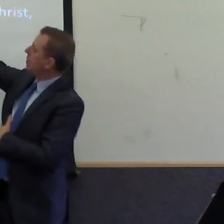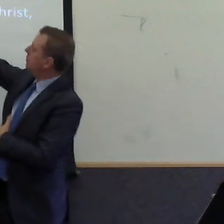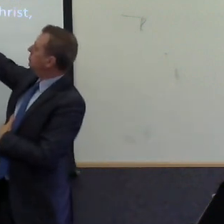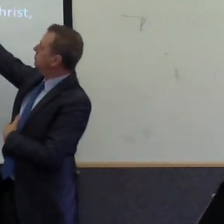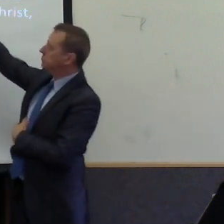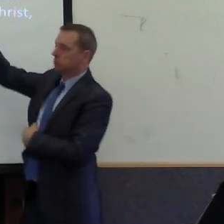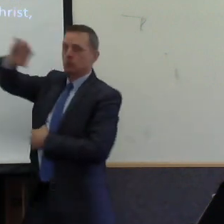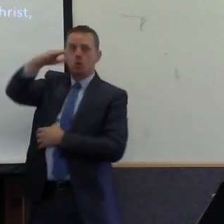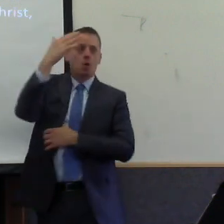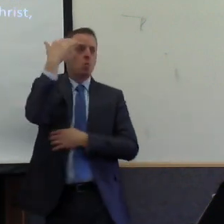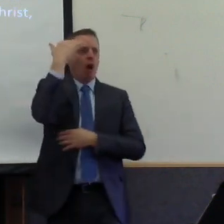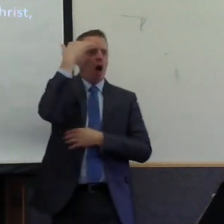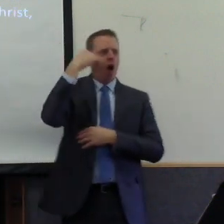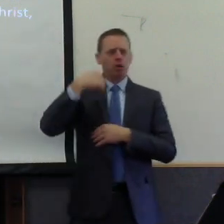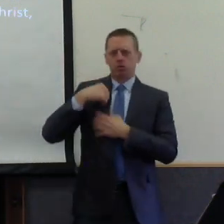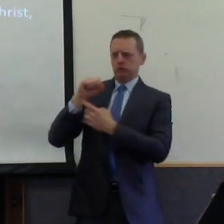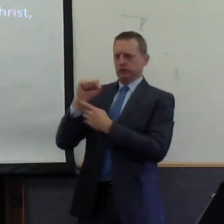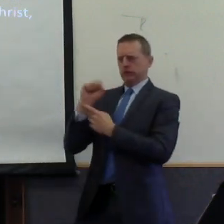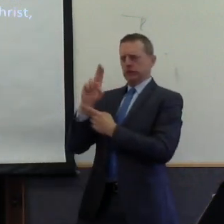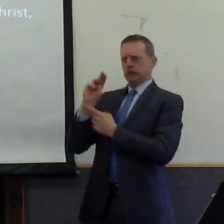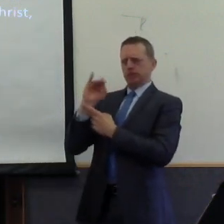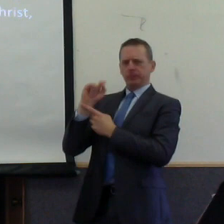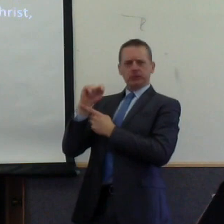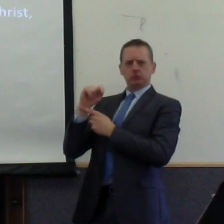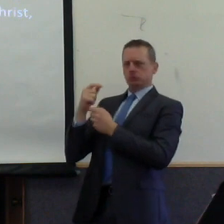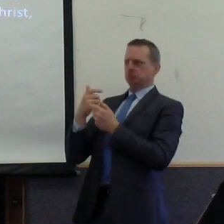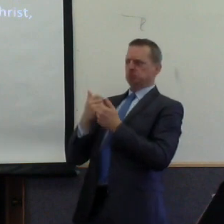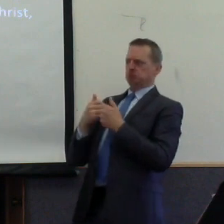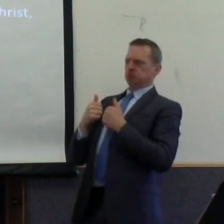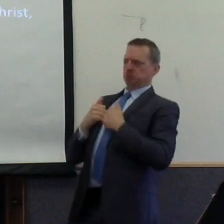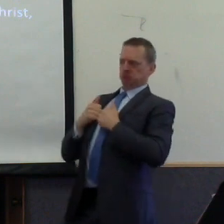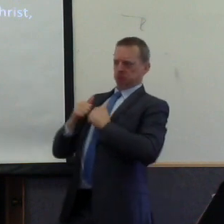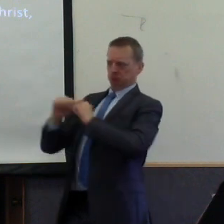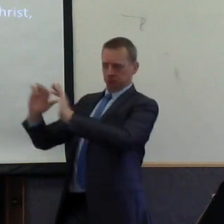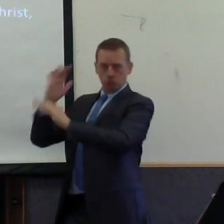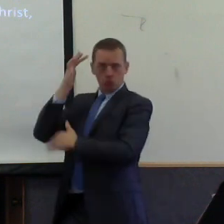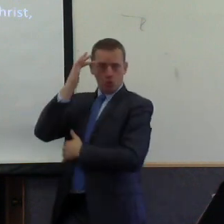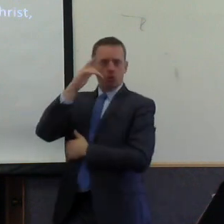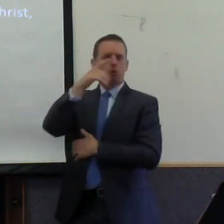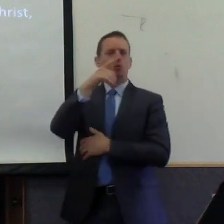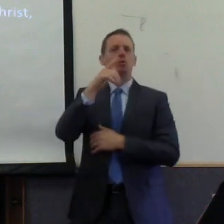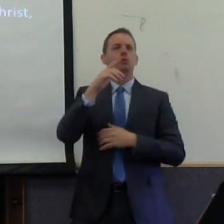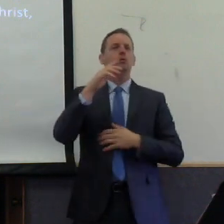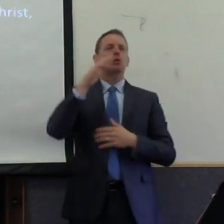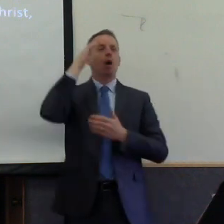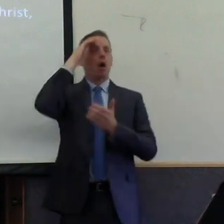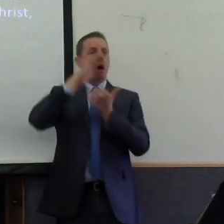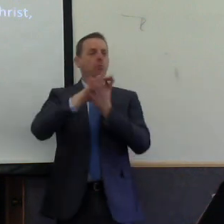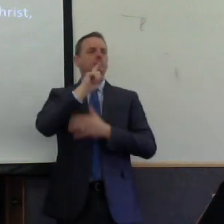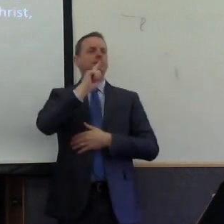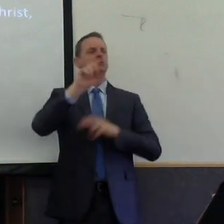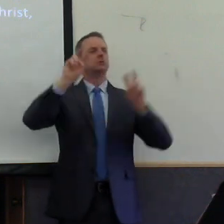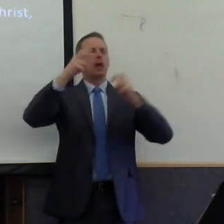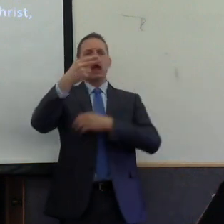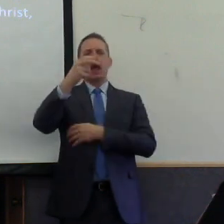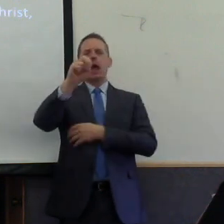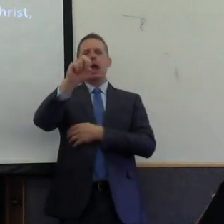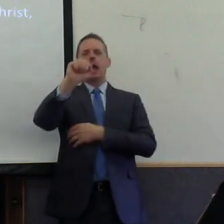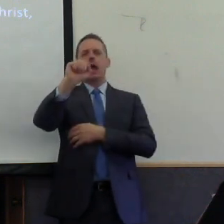So 23 says, for the husband is the head of the wife, even as Christ is the head of